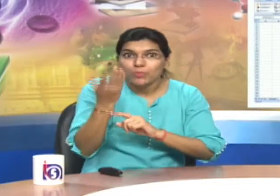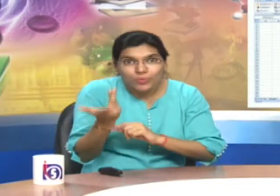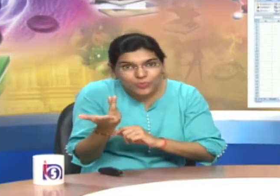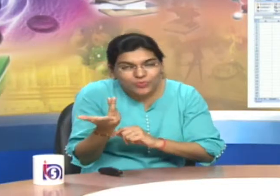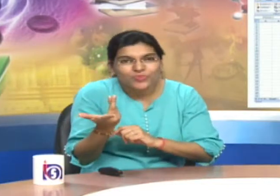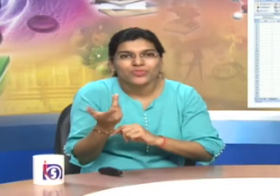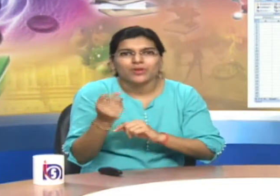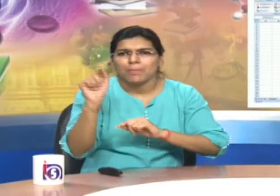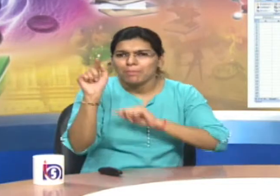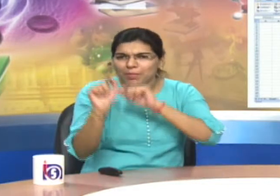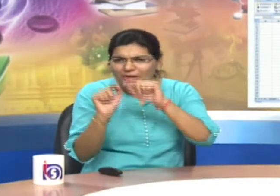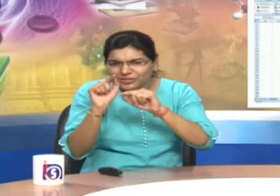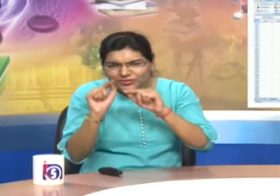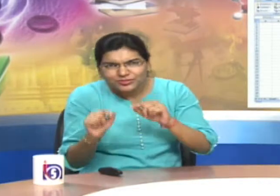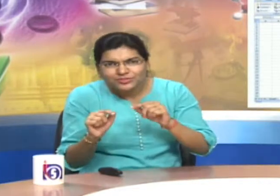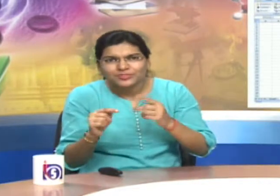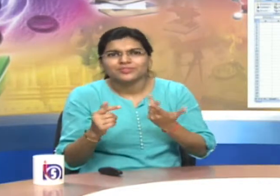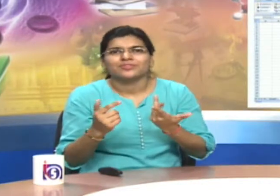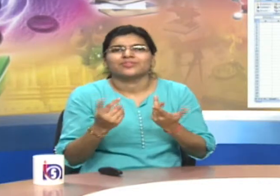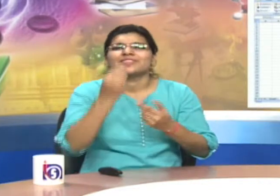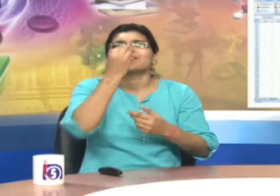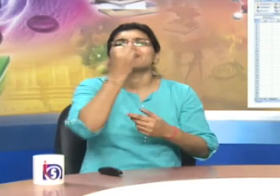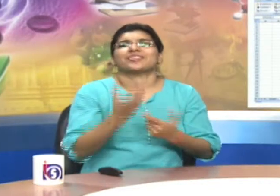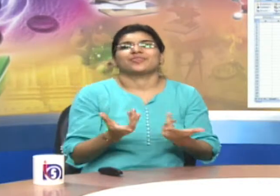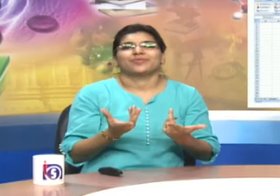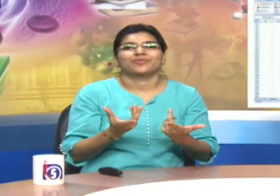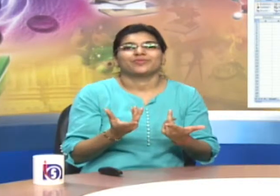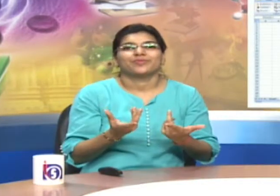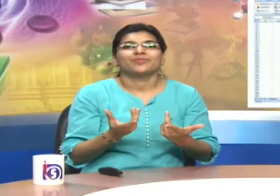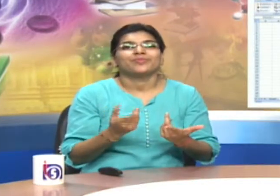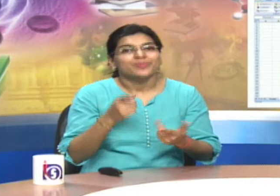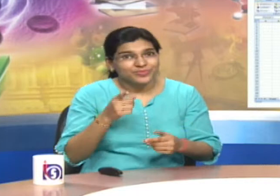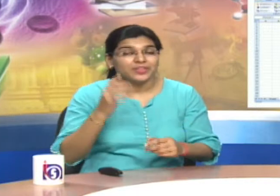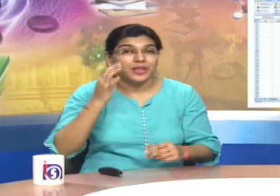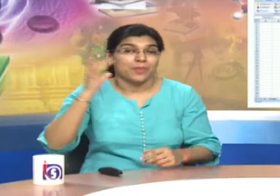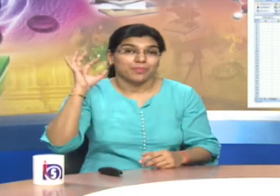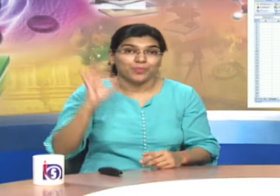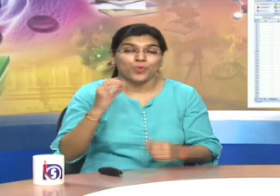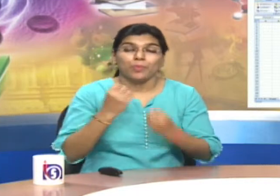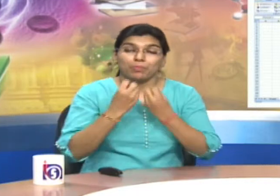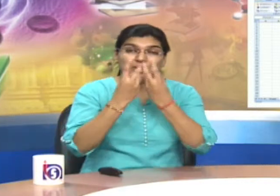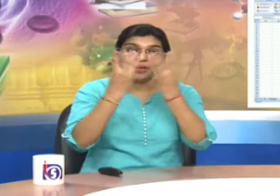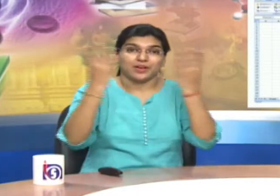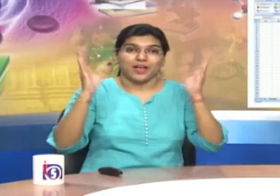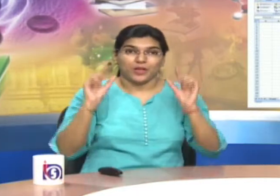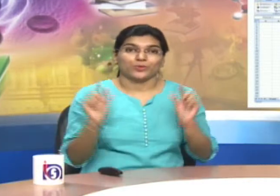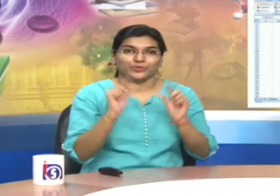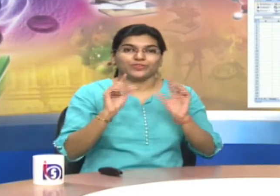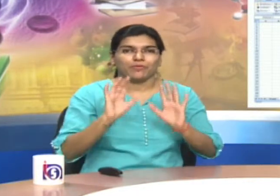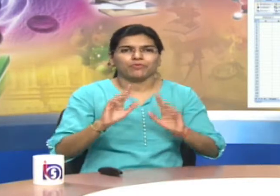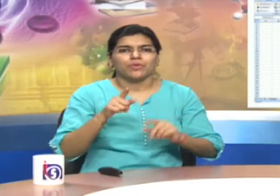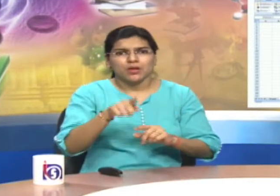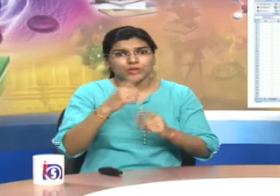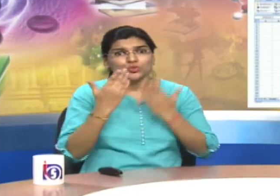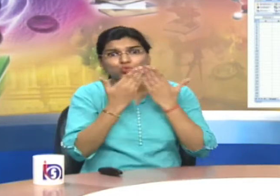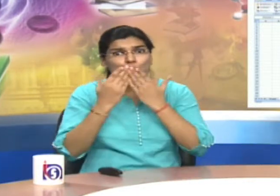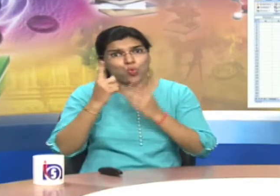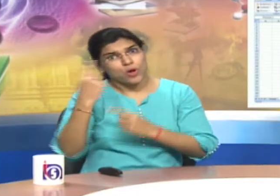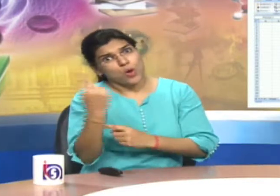the minimum marks, who got the maximum marks, who got how many percentage. So it is really important. At many places